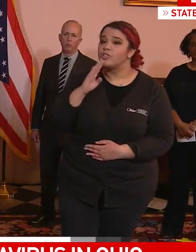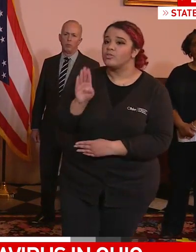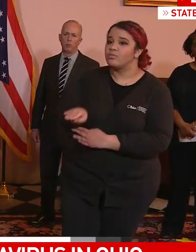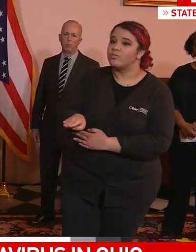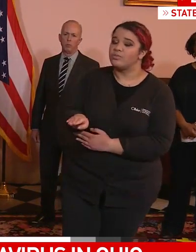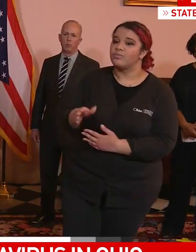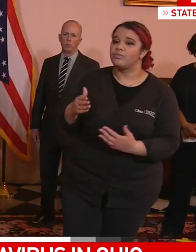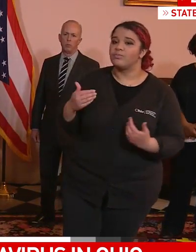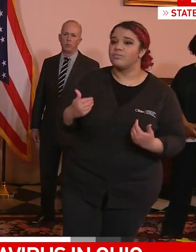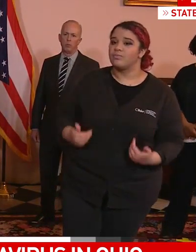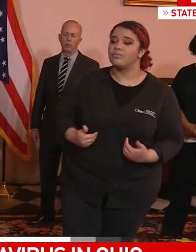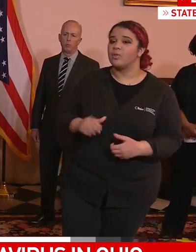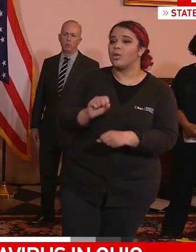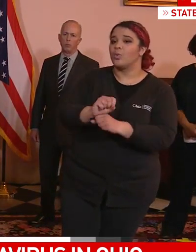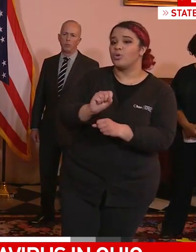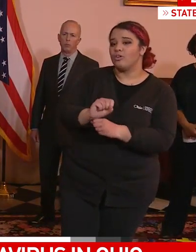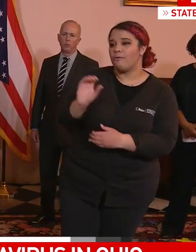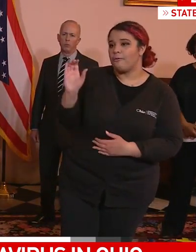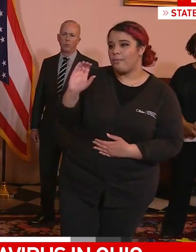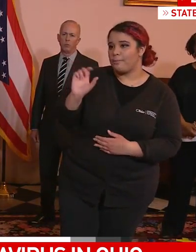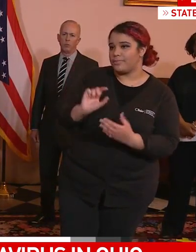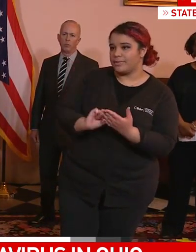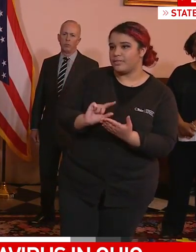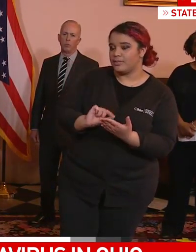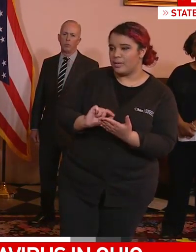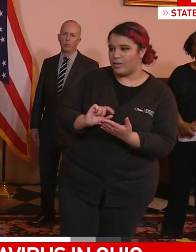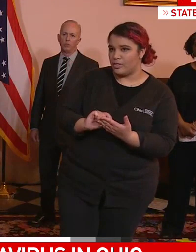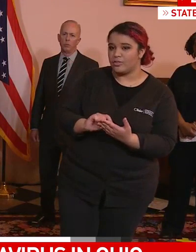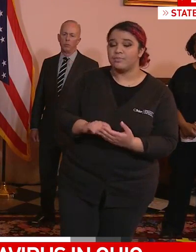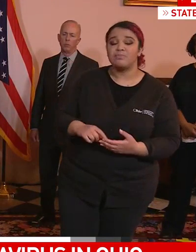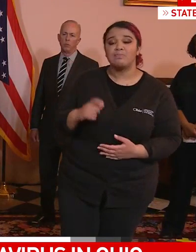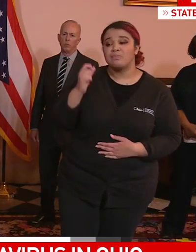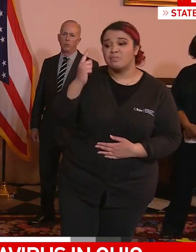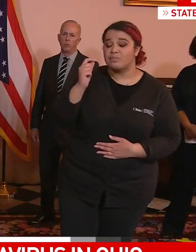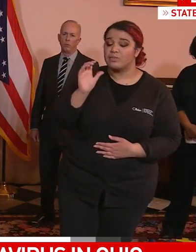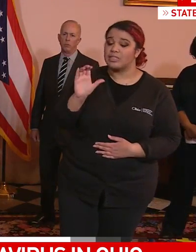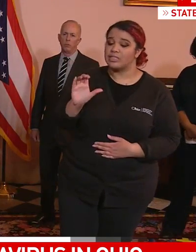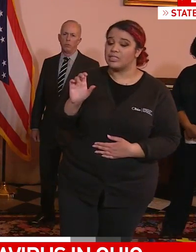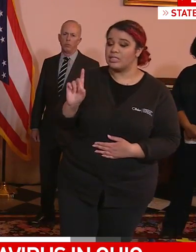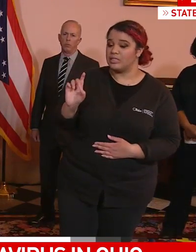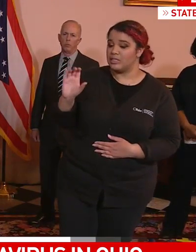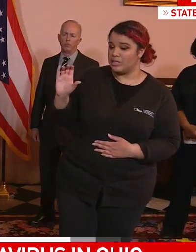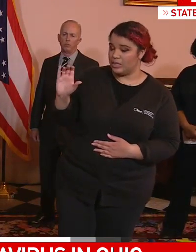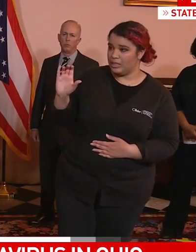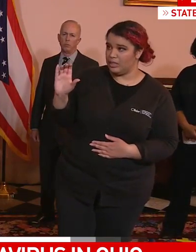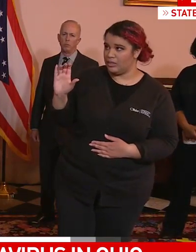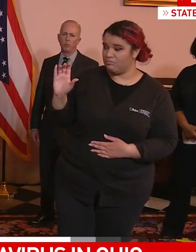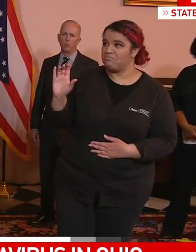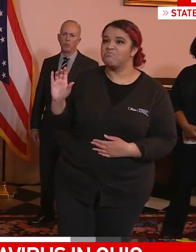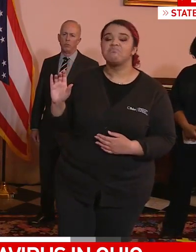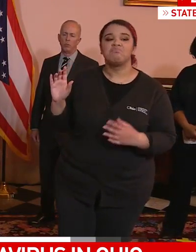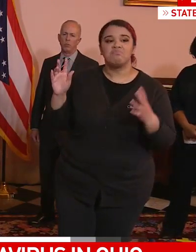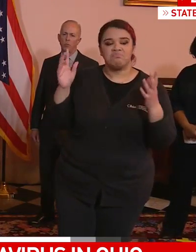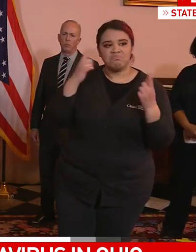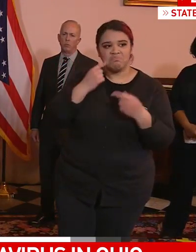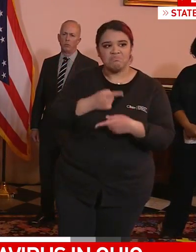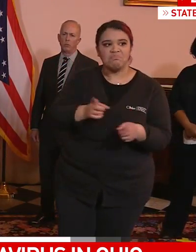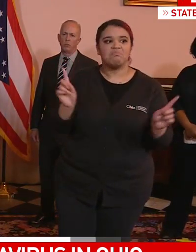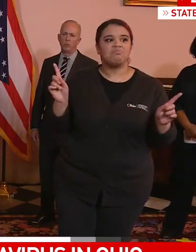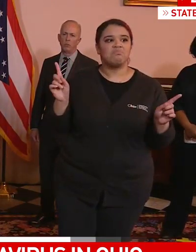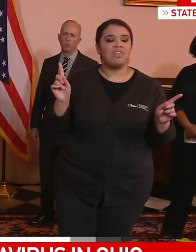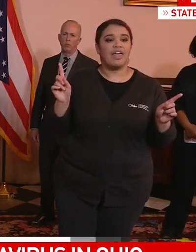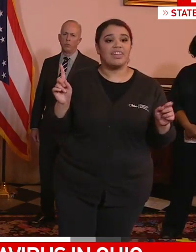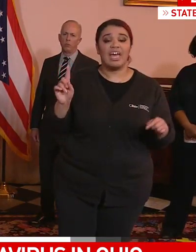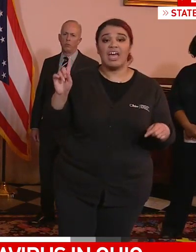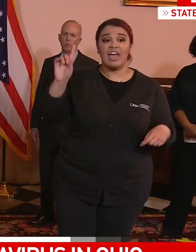Randy Ludlow with the Columbus Dispatch. The CDC issued its guidance revised on Sunday to limit mass